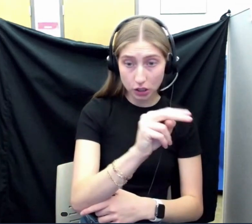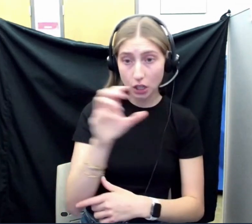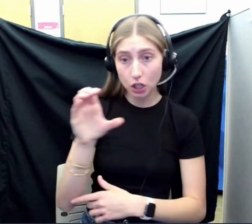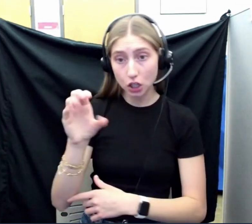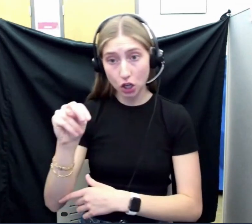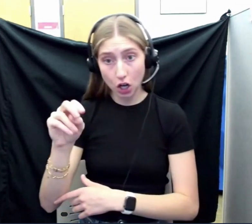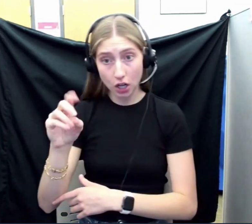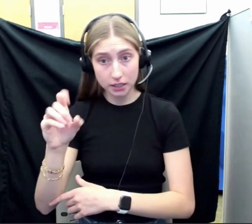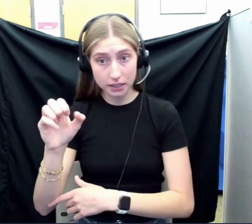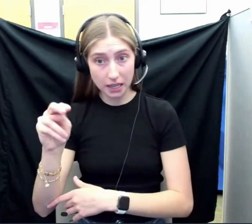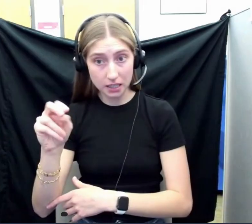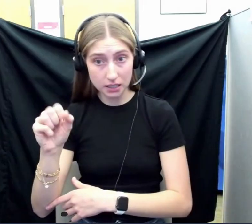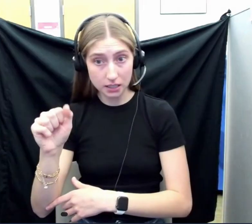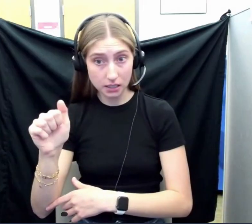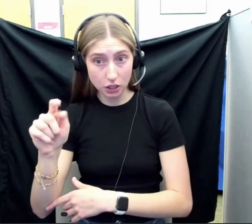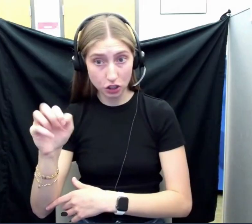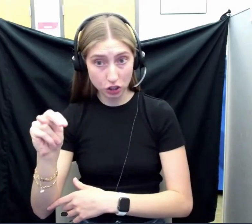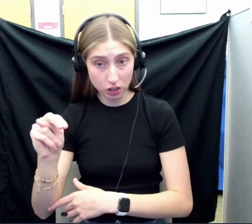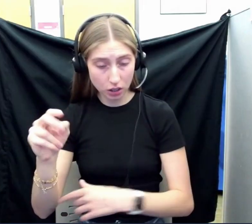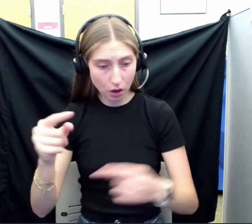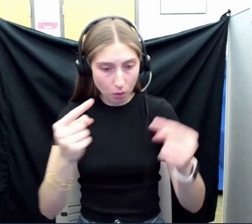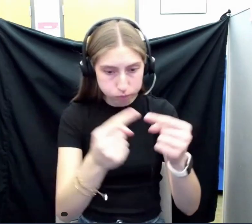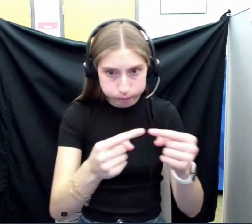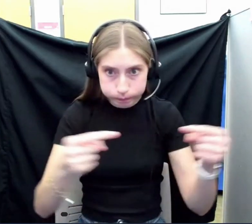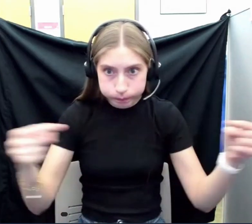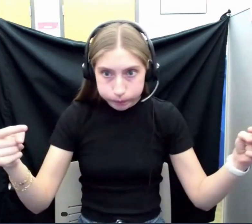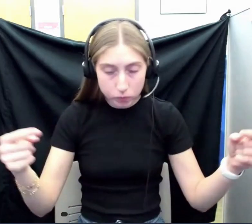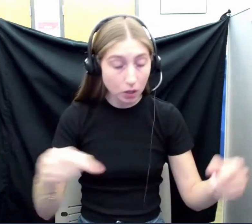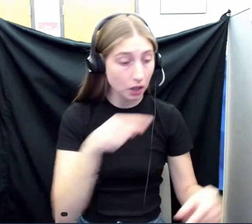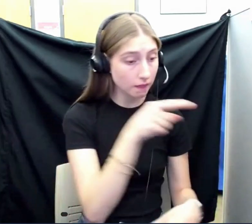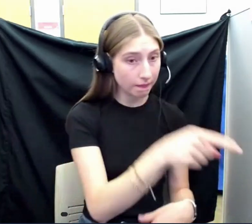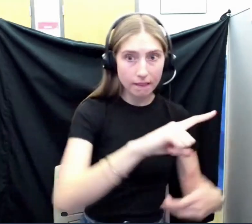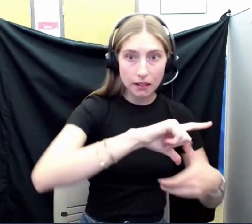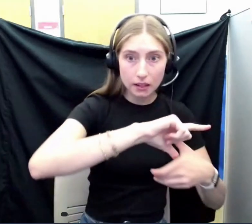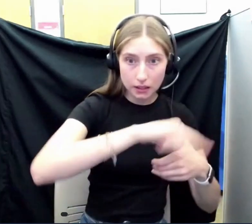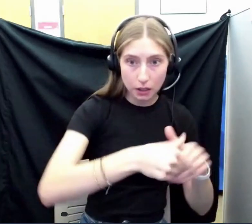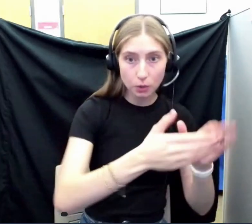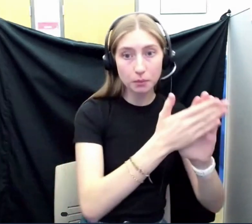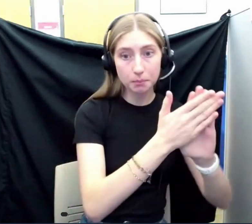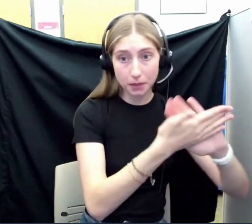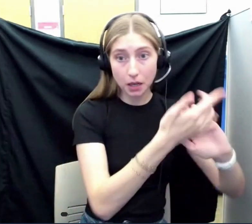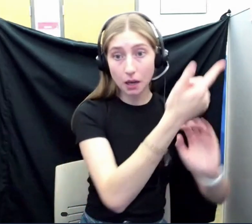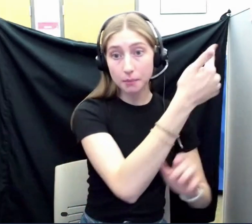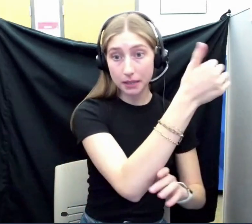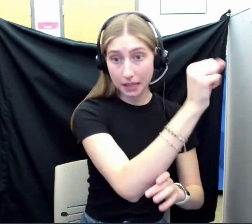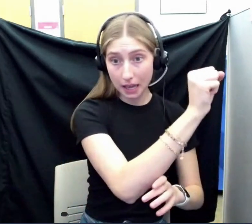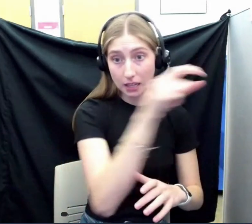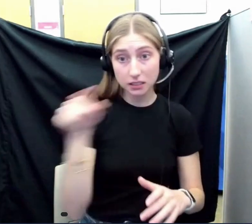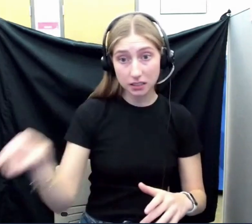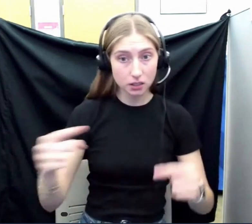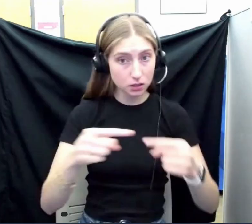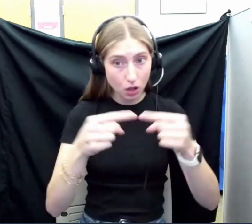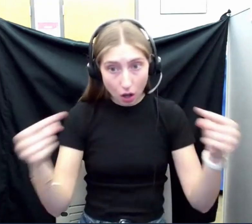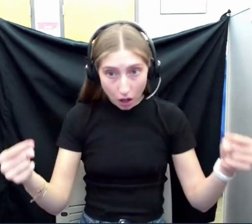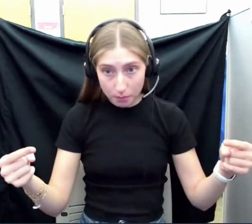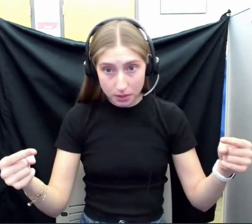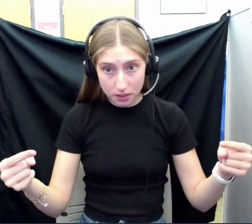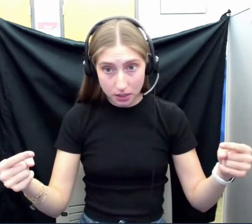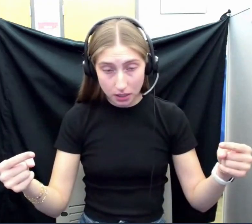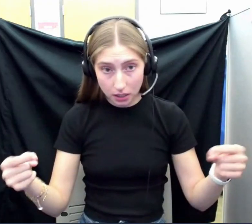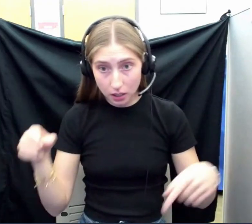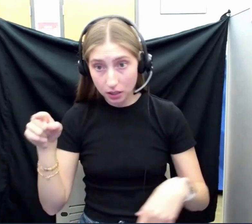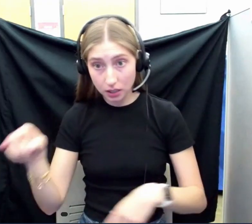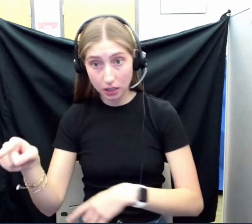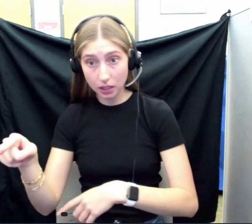and you transfer it into water in the gas form. Condensation is just the opposite, where you take water that is